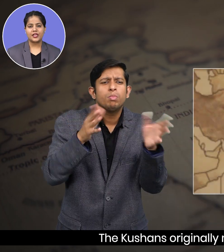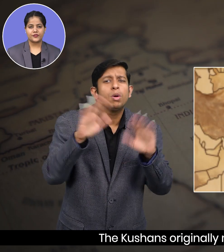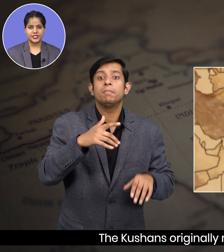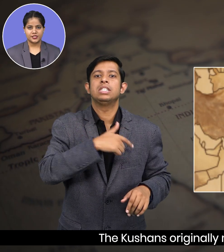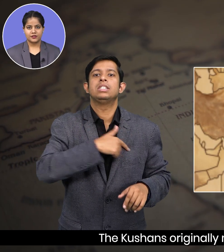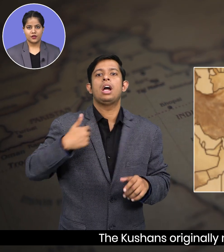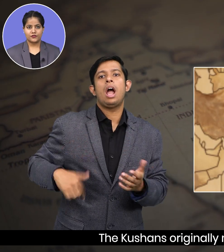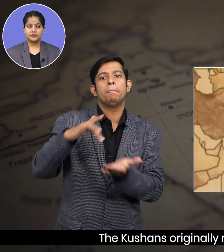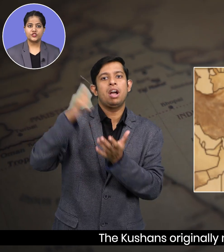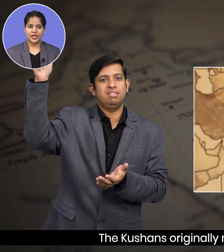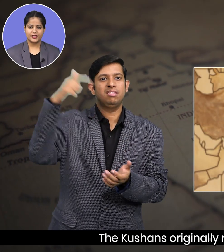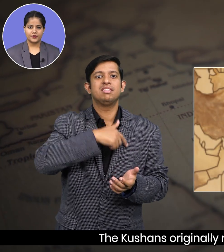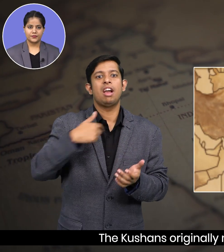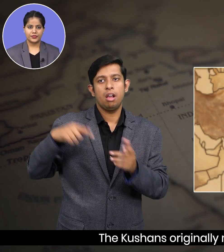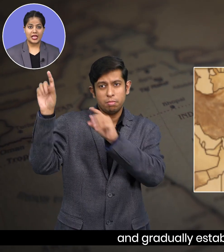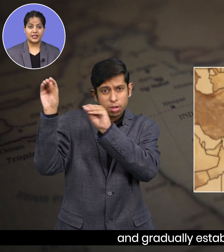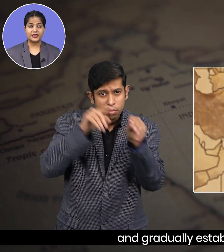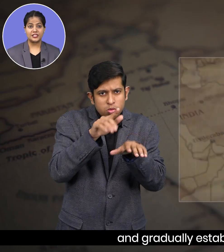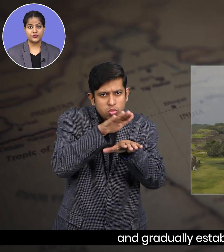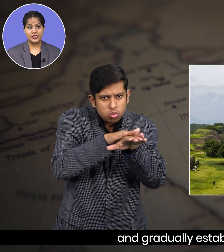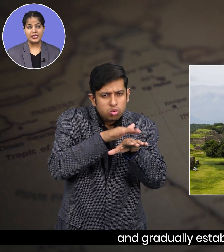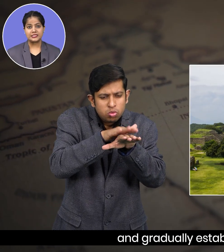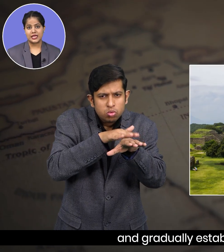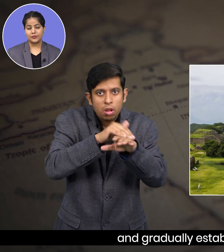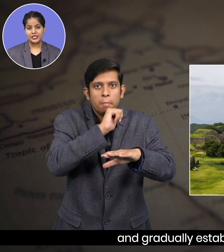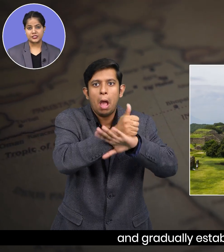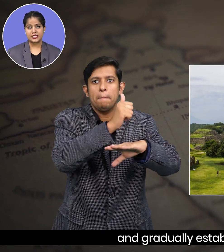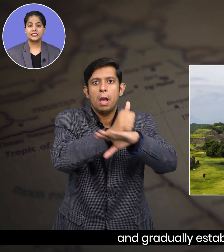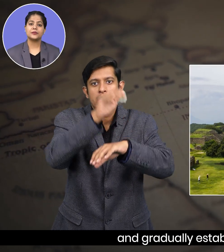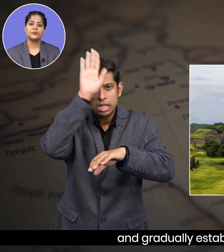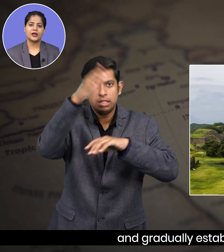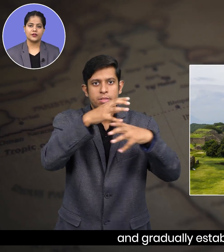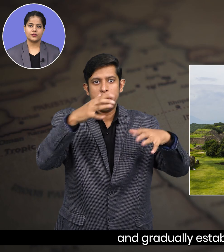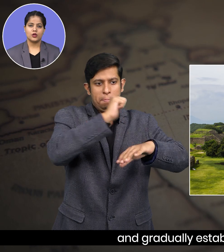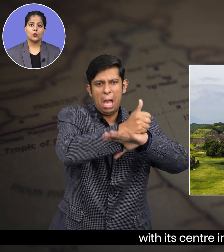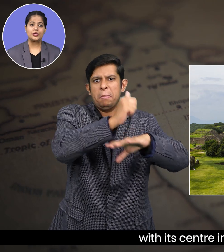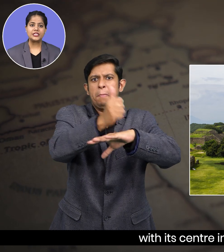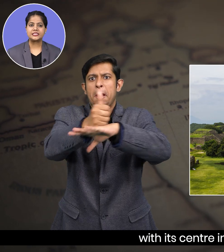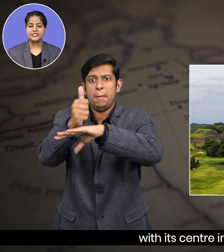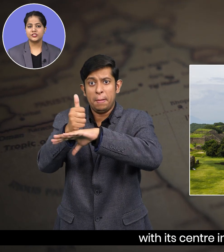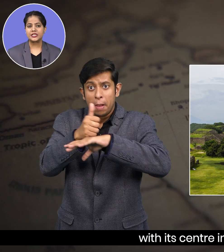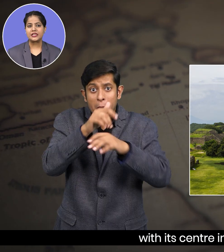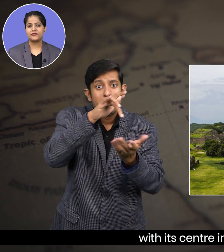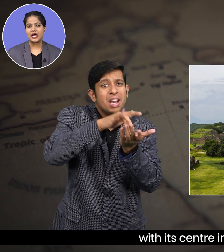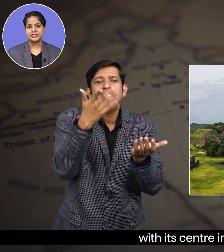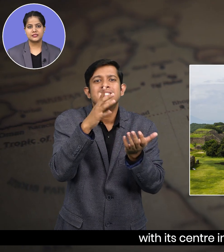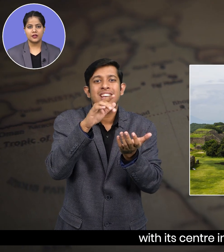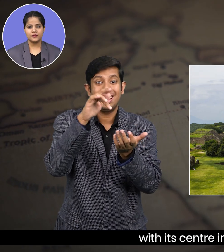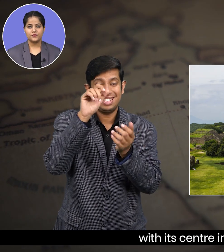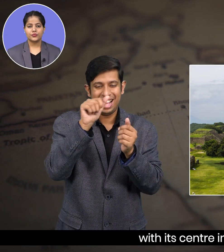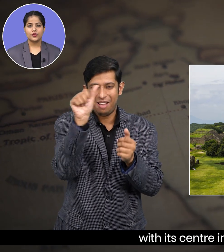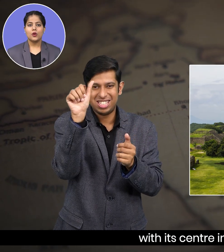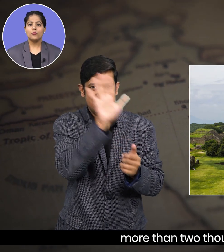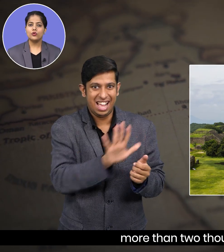originally migrated from China and gradually established an empire with its center in